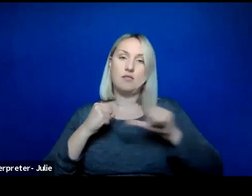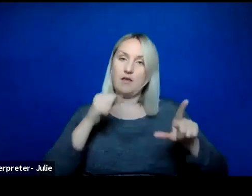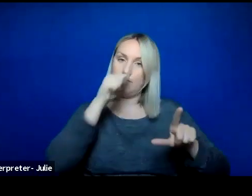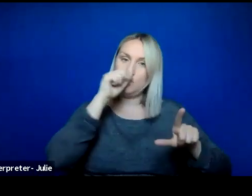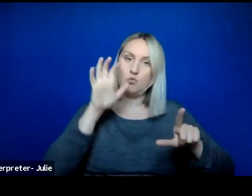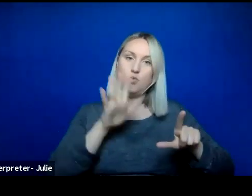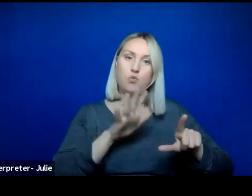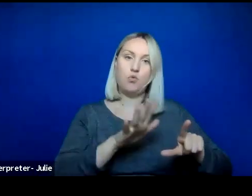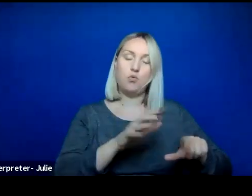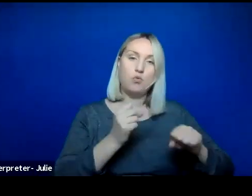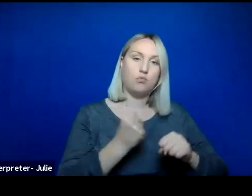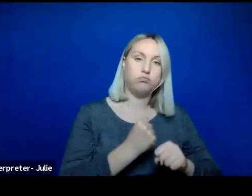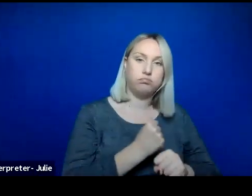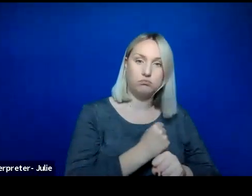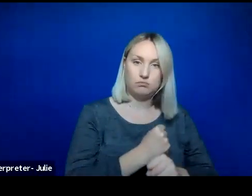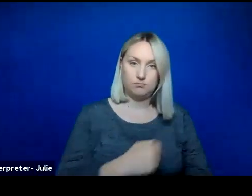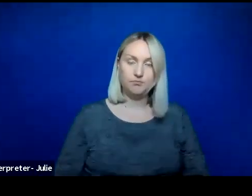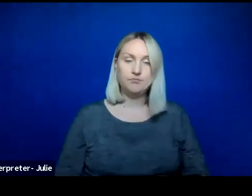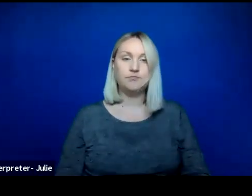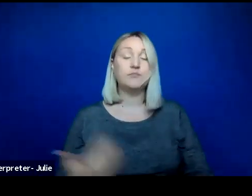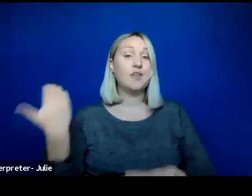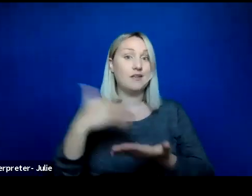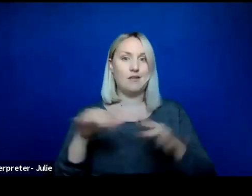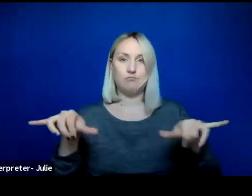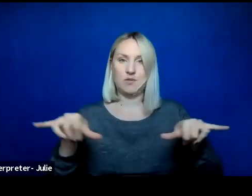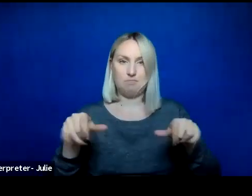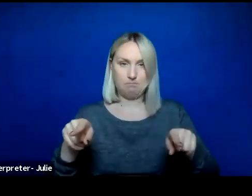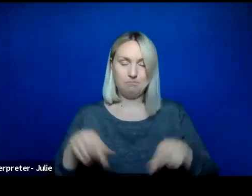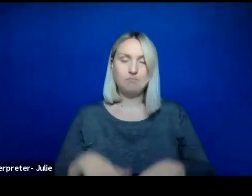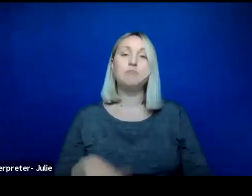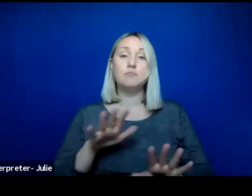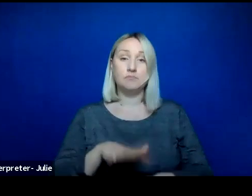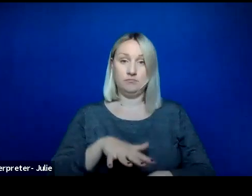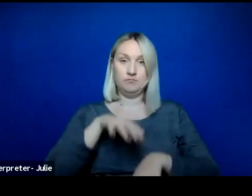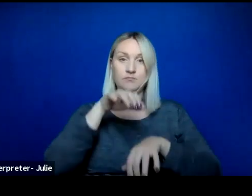side squeezes. One more like this. Breathe in